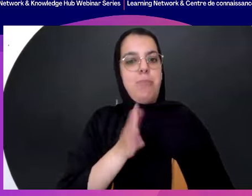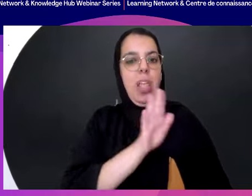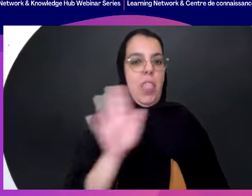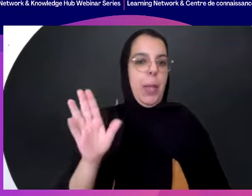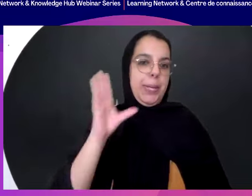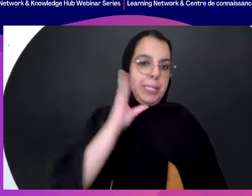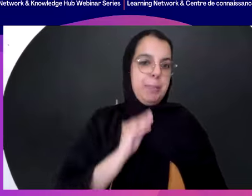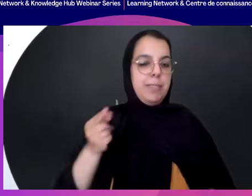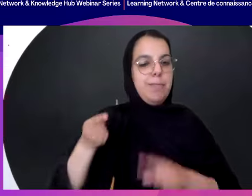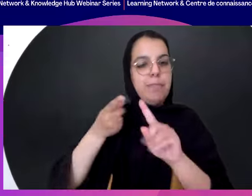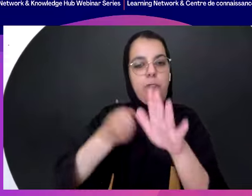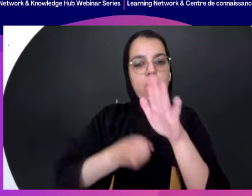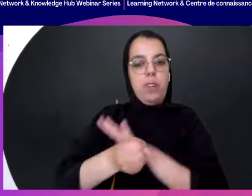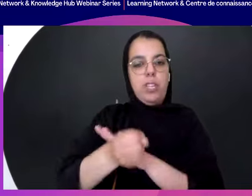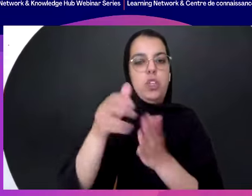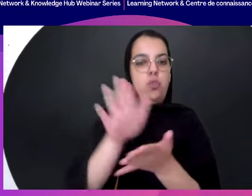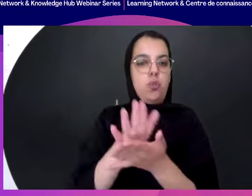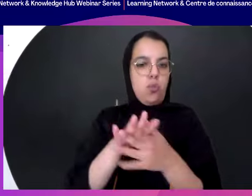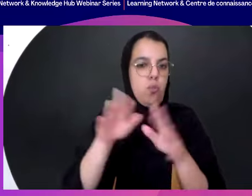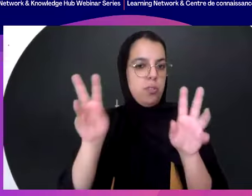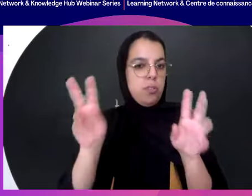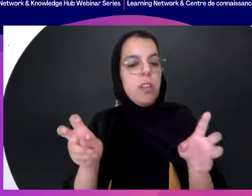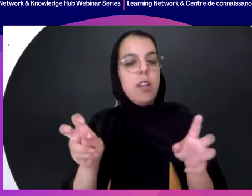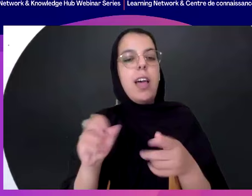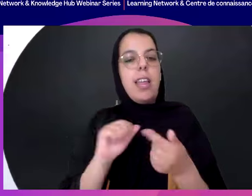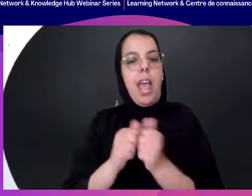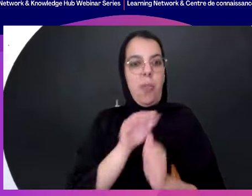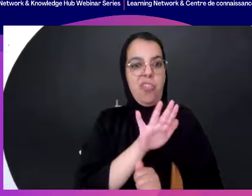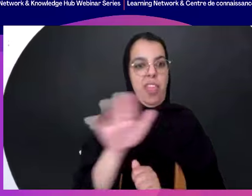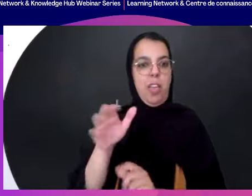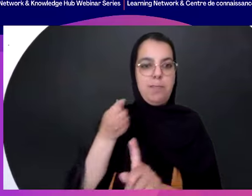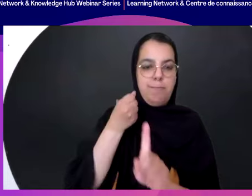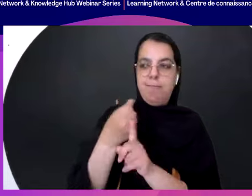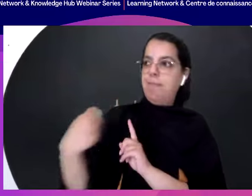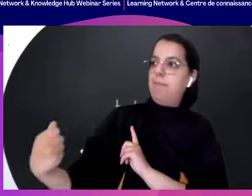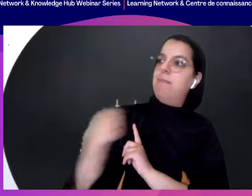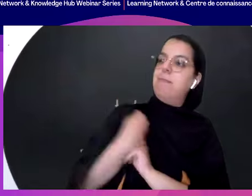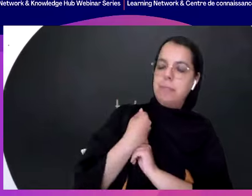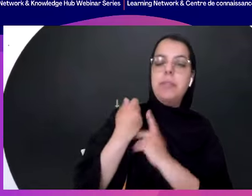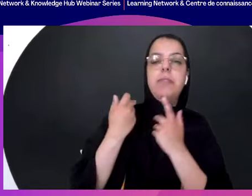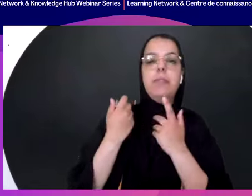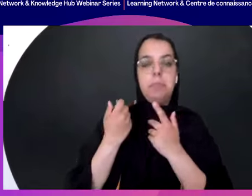and how it has affected them, and that has led to healing.